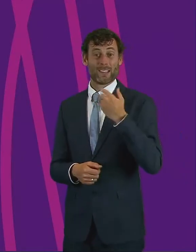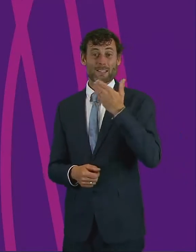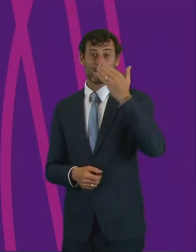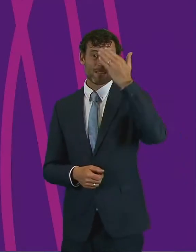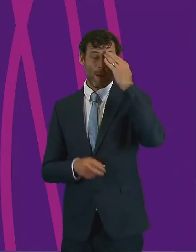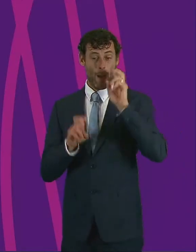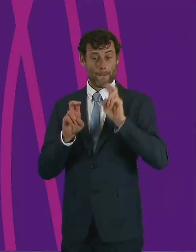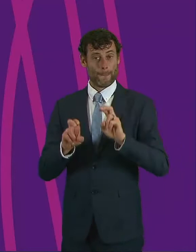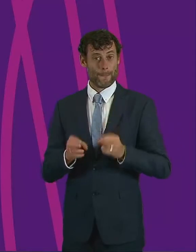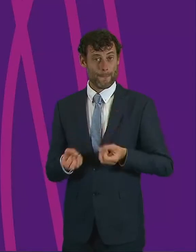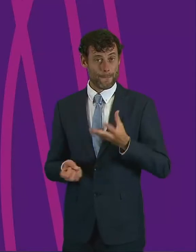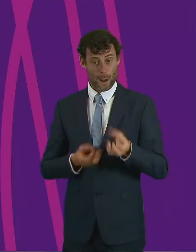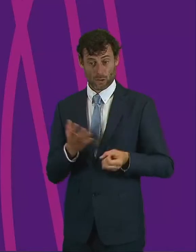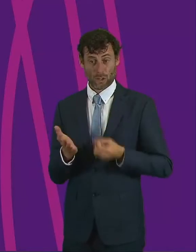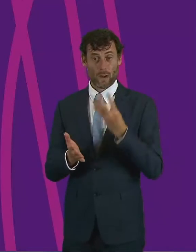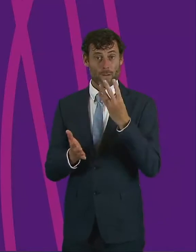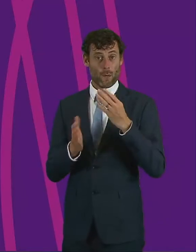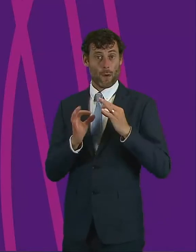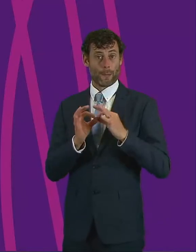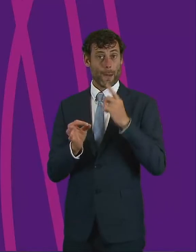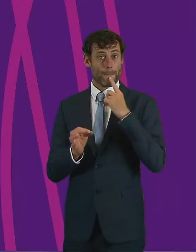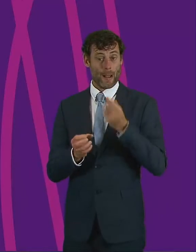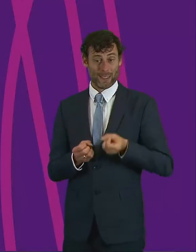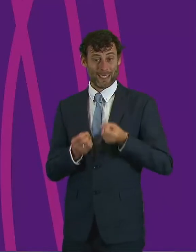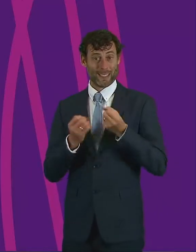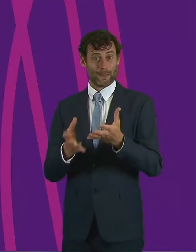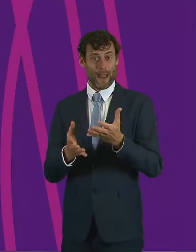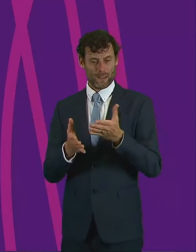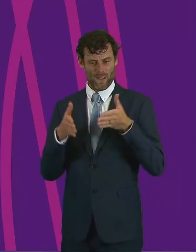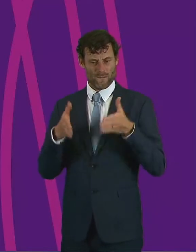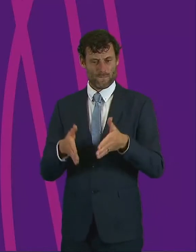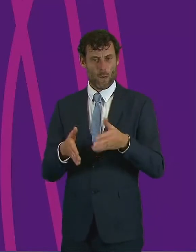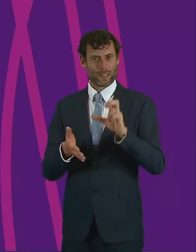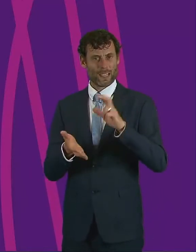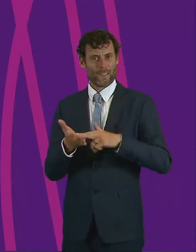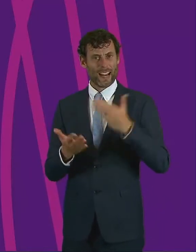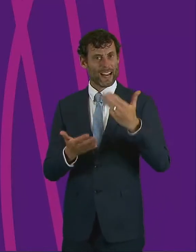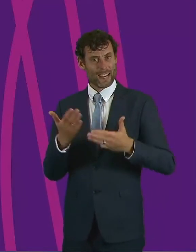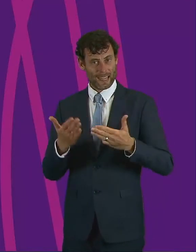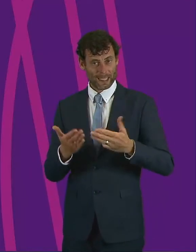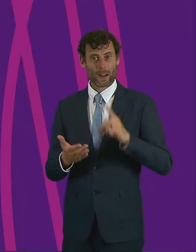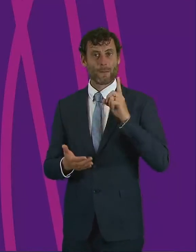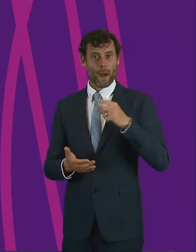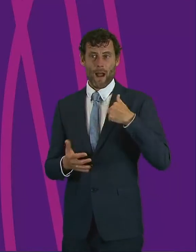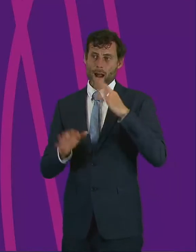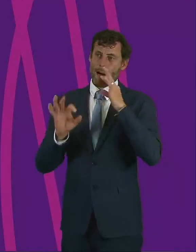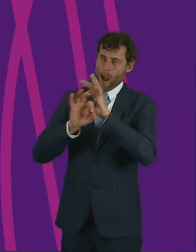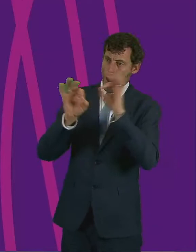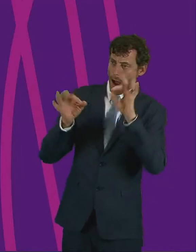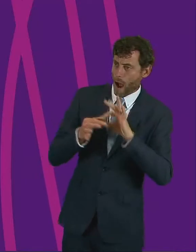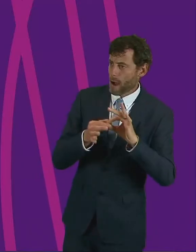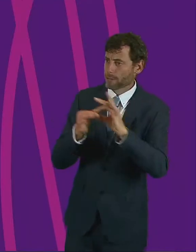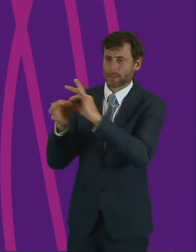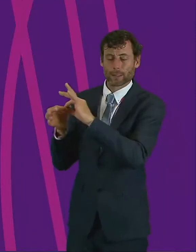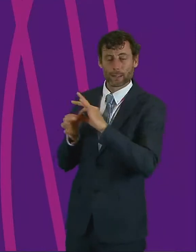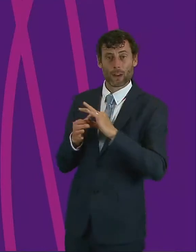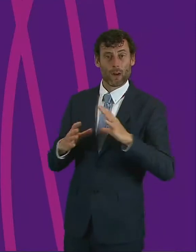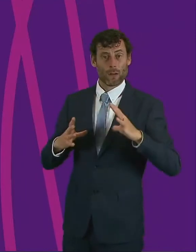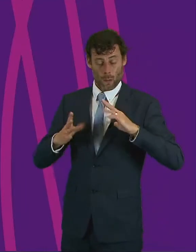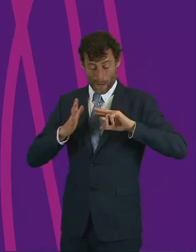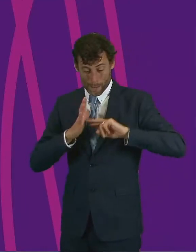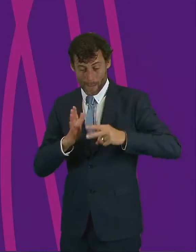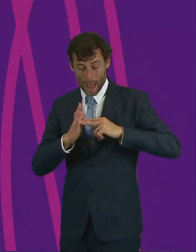billion of spending to address COVID, I'll continue with the collaborative approach looking ahead to the autumn budget revision and, of course,